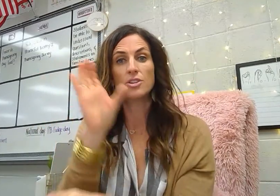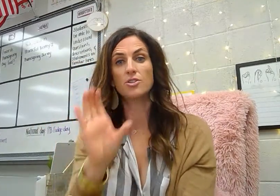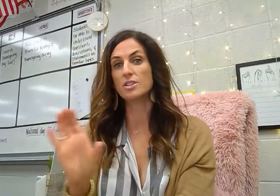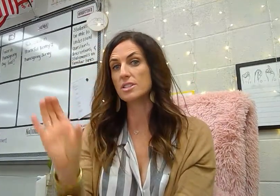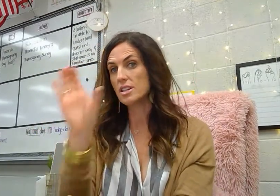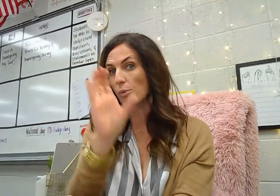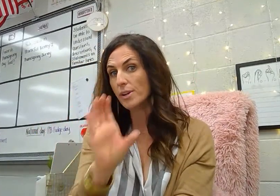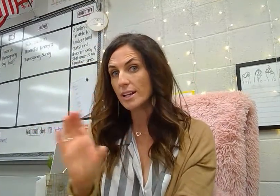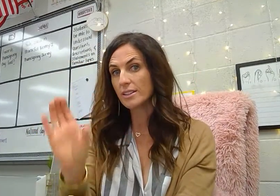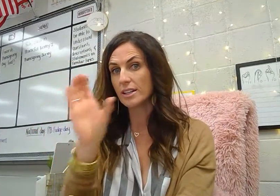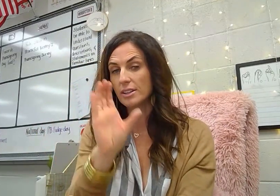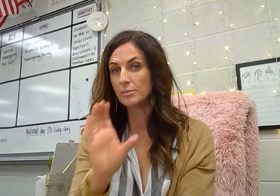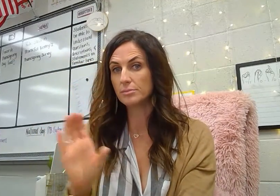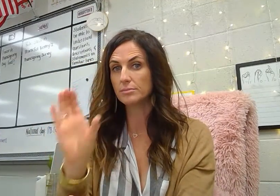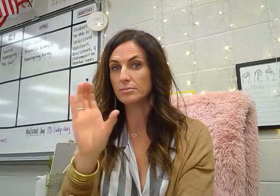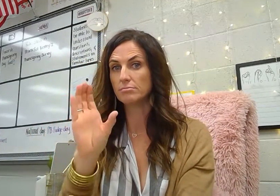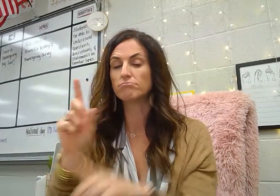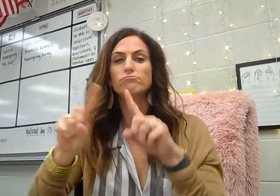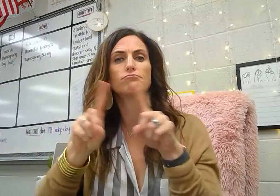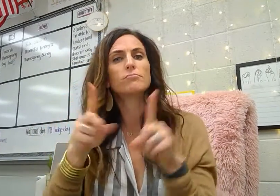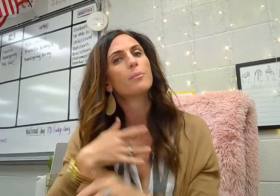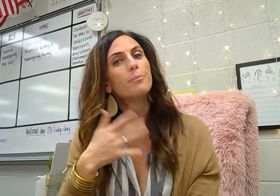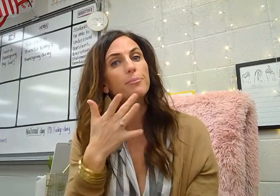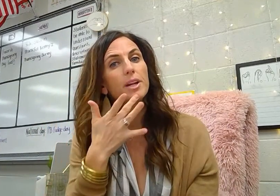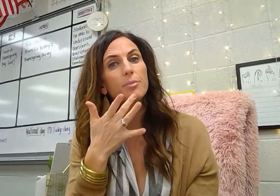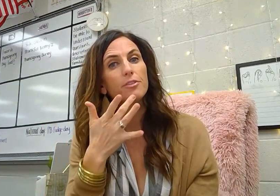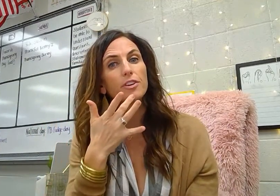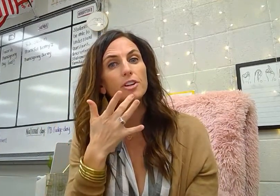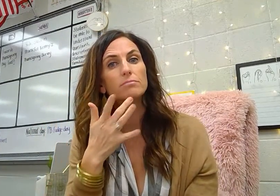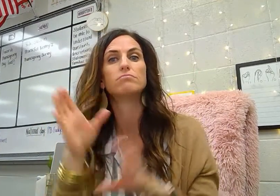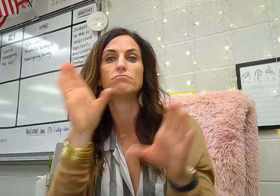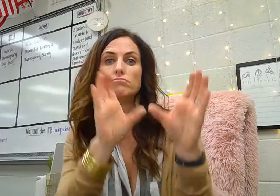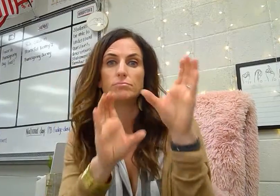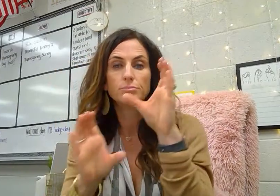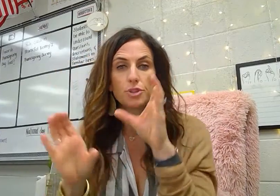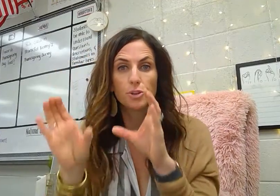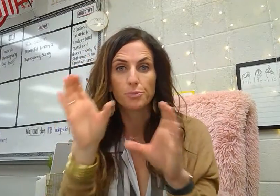You can see it one-handed, but I prefer two.